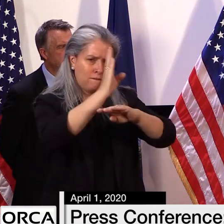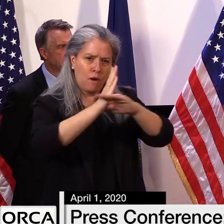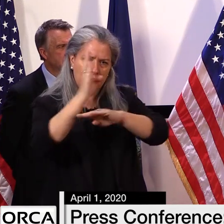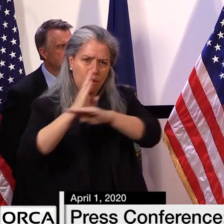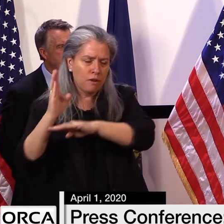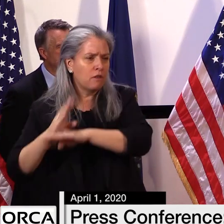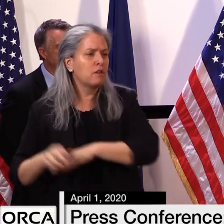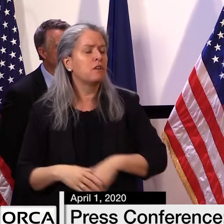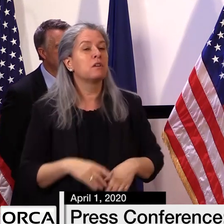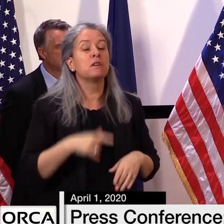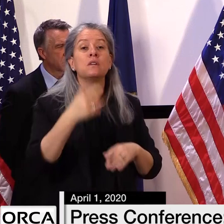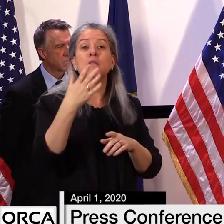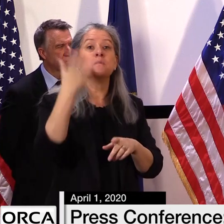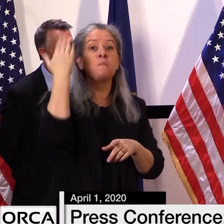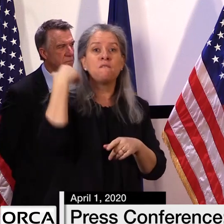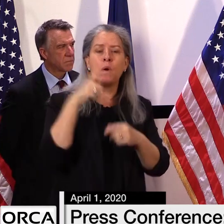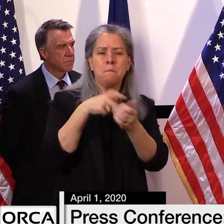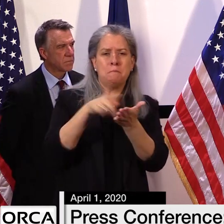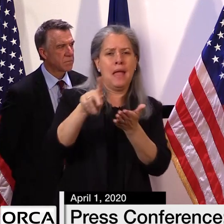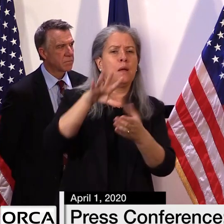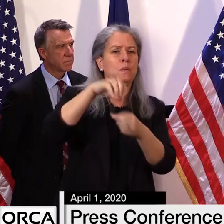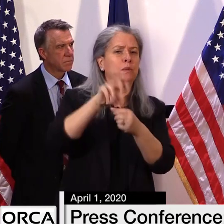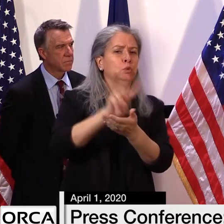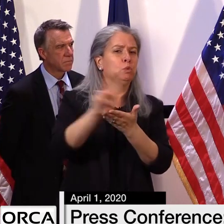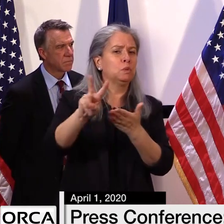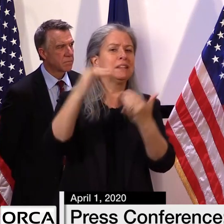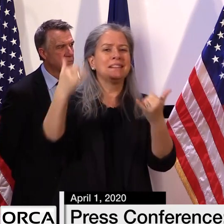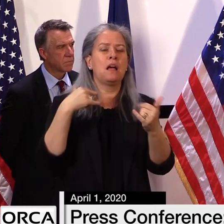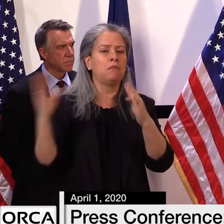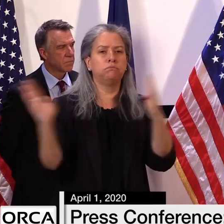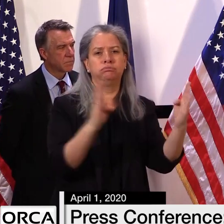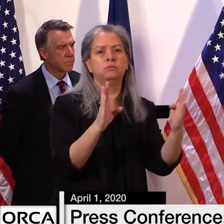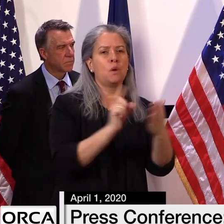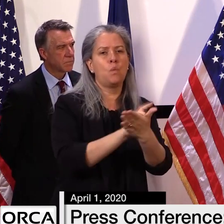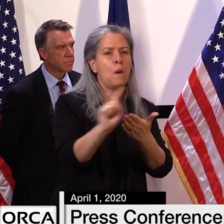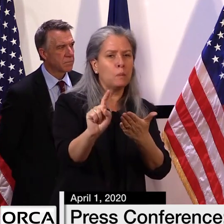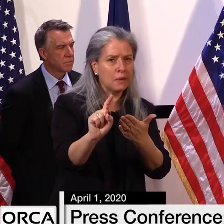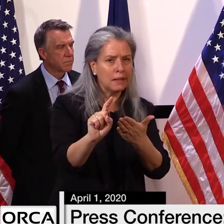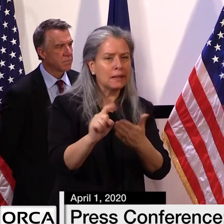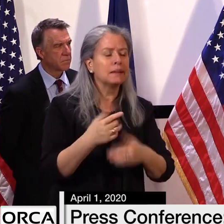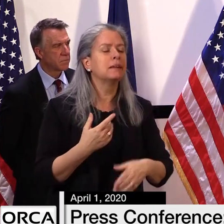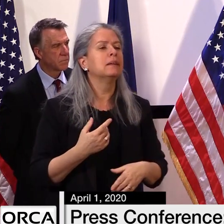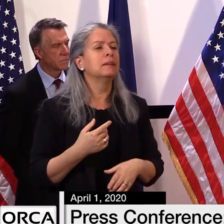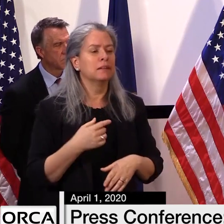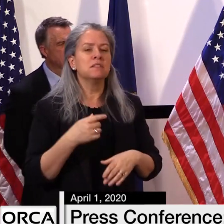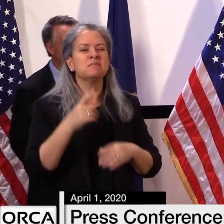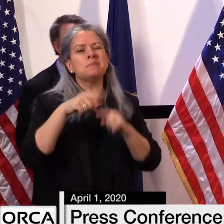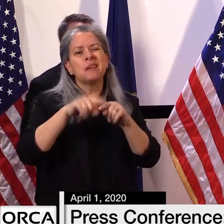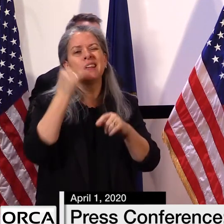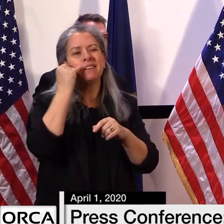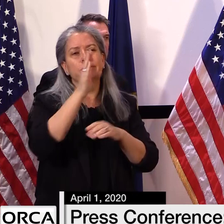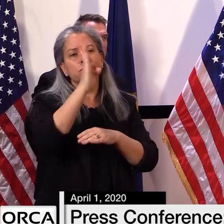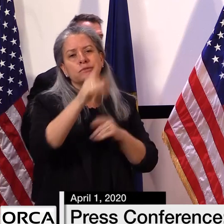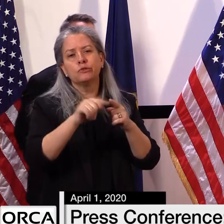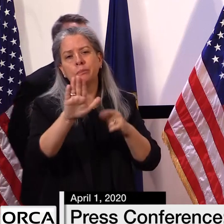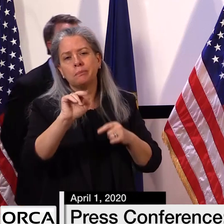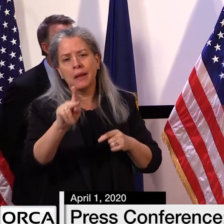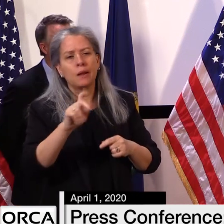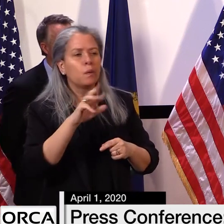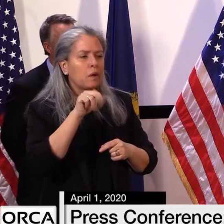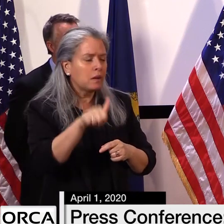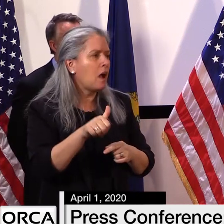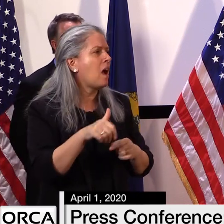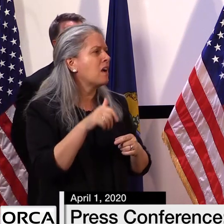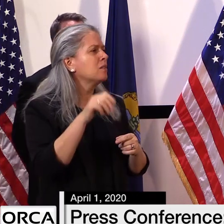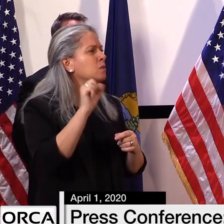or more, to 6 to 10 days, really depending on whether someone is receiving a check or electronic fund transfer. We're also making